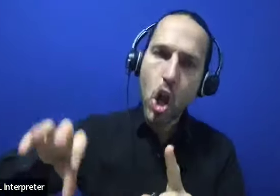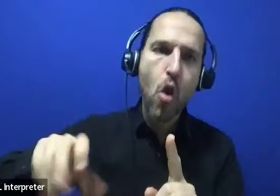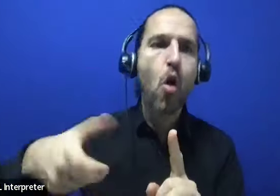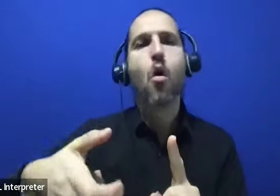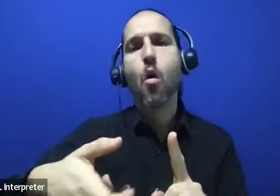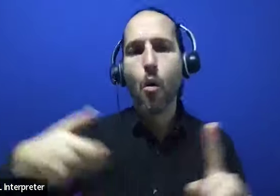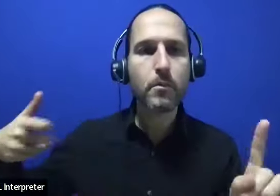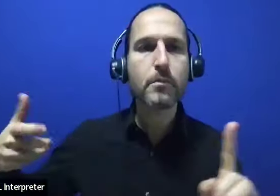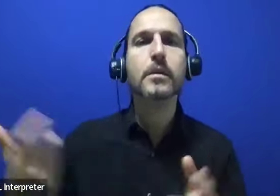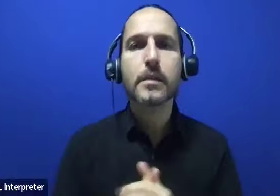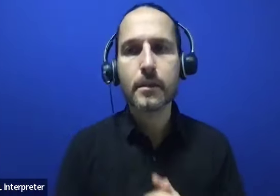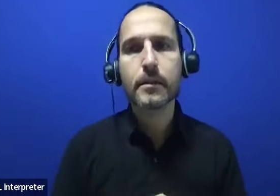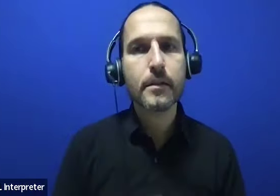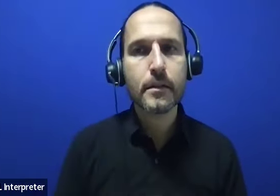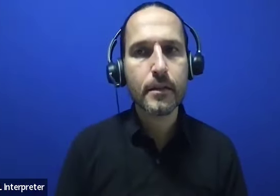open it.